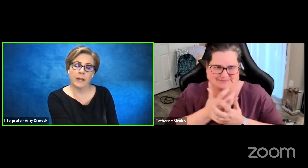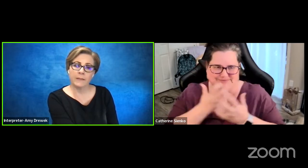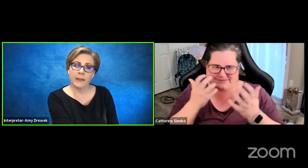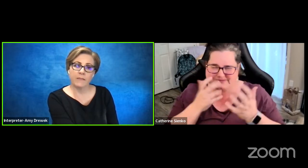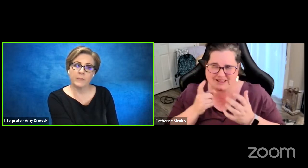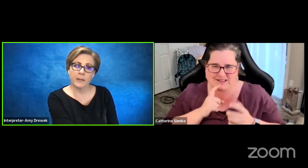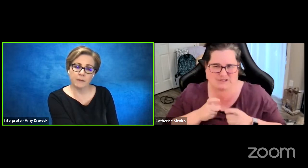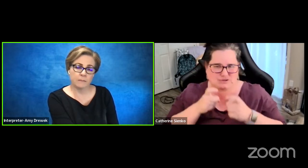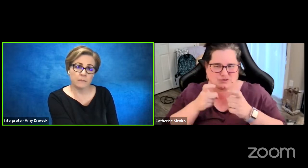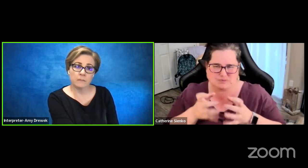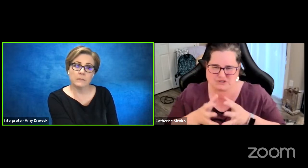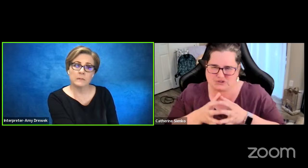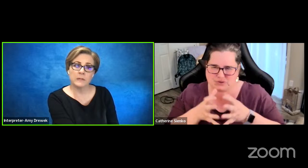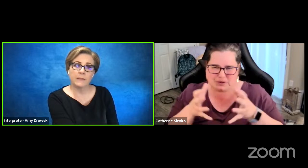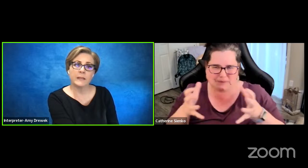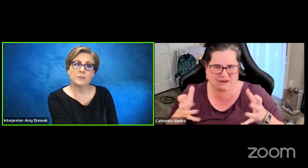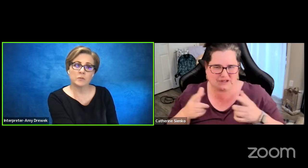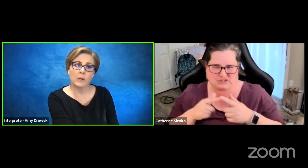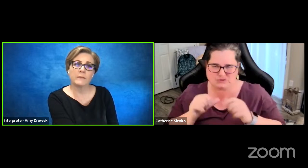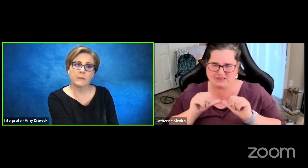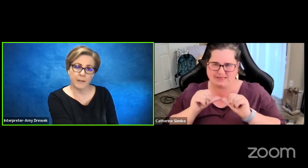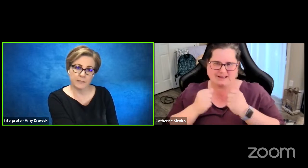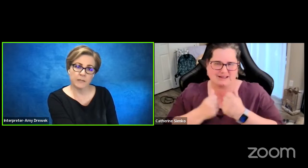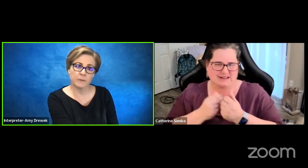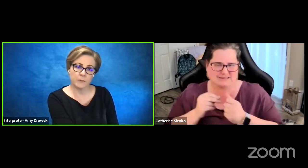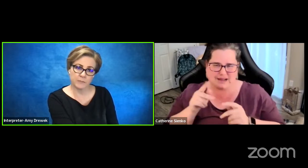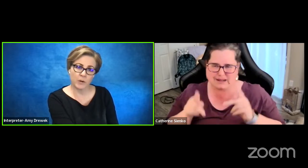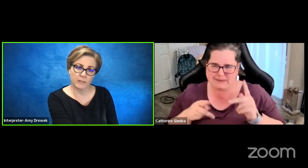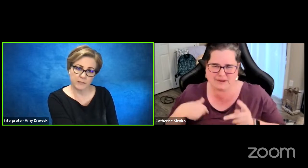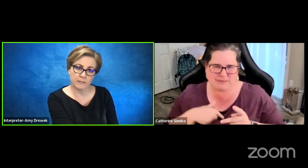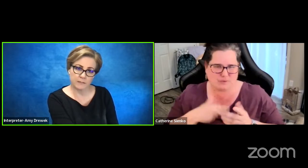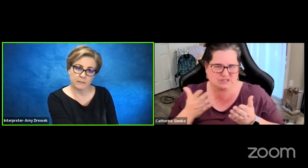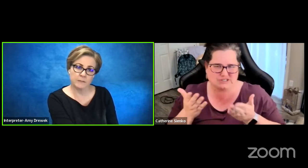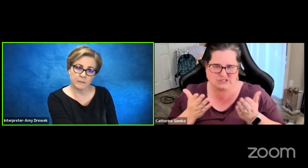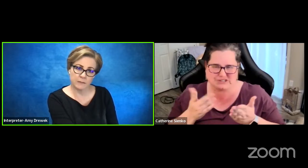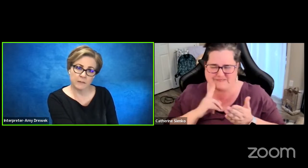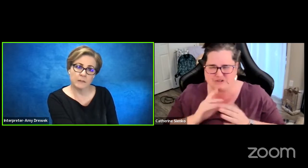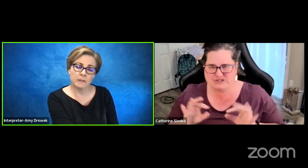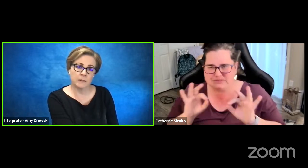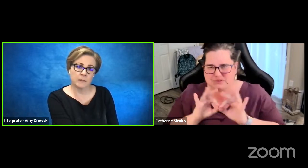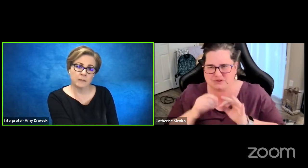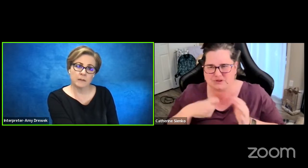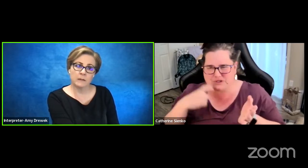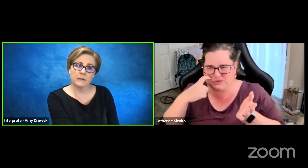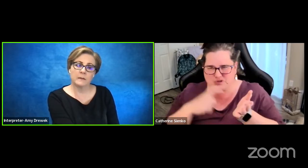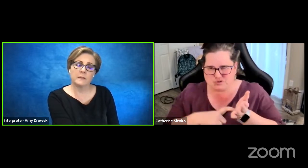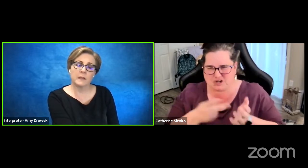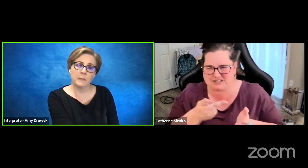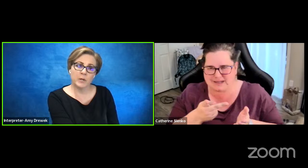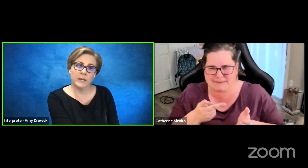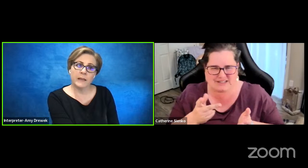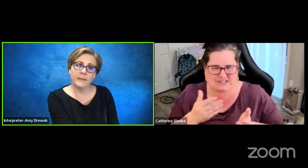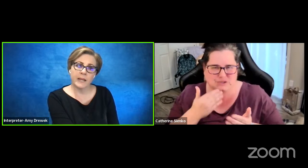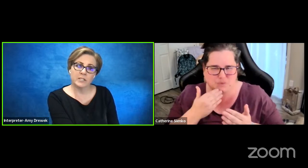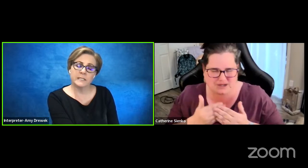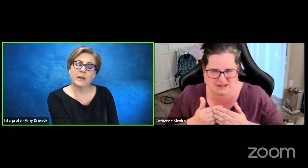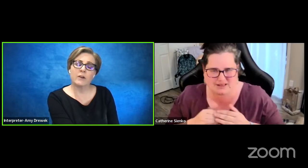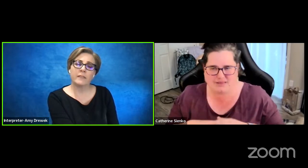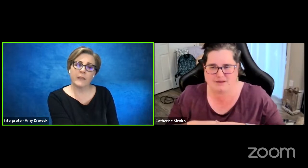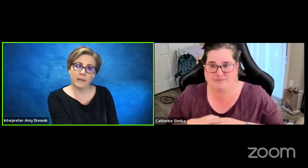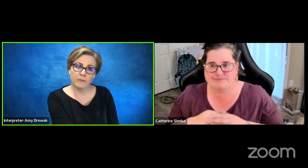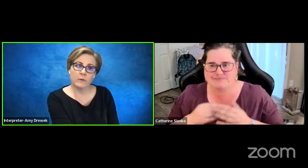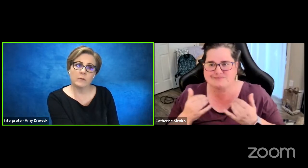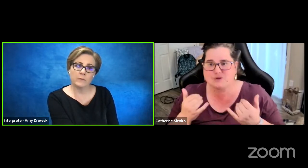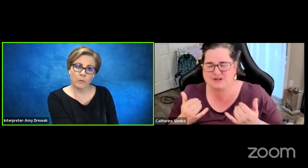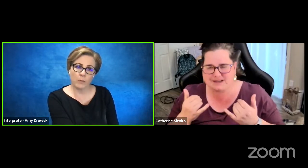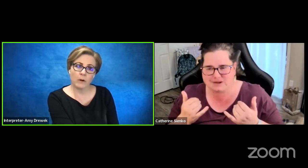of them, and they have been nothing short of amazing through this process. The community and